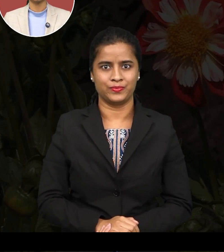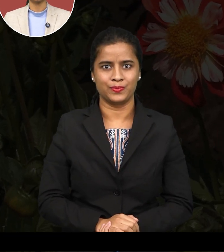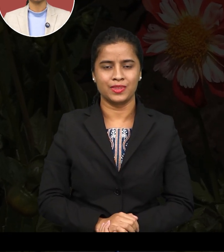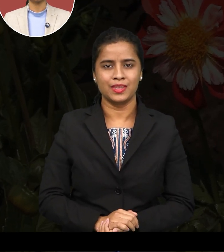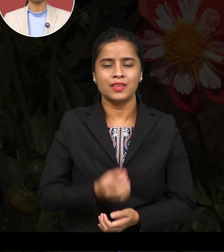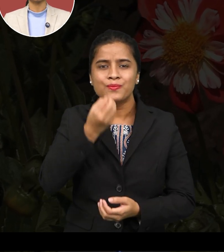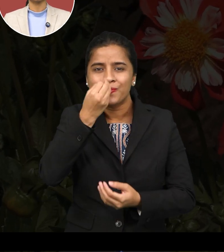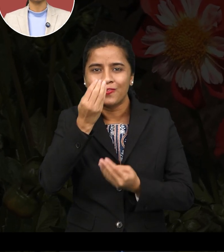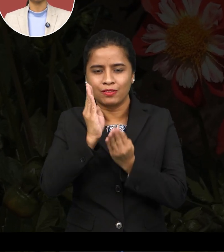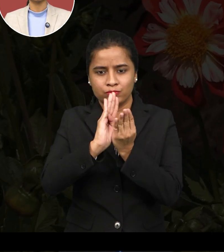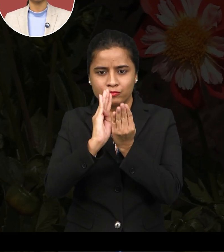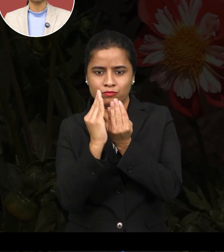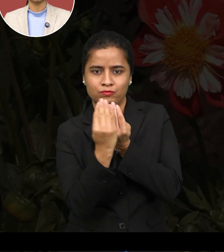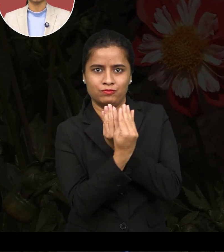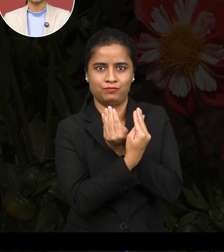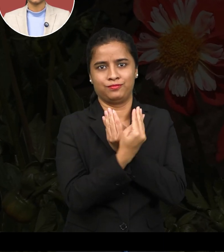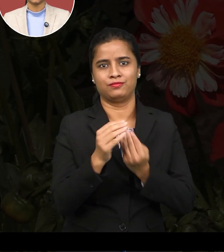petal,